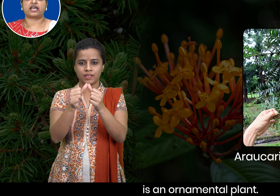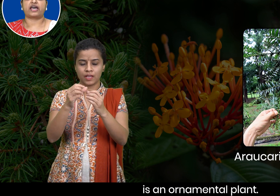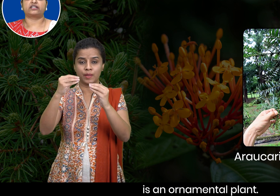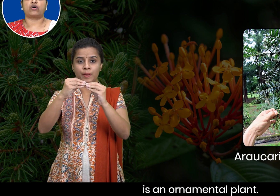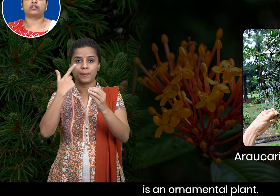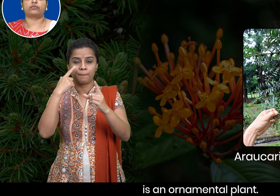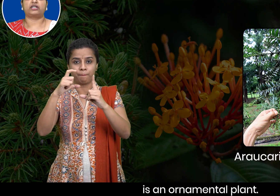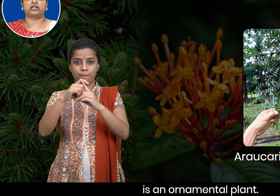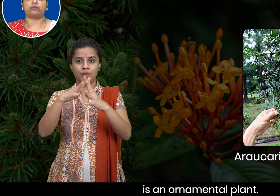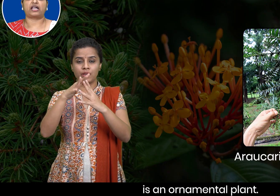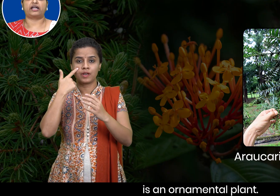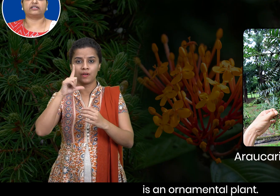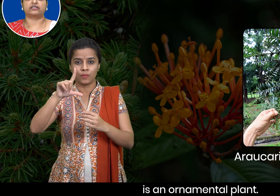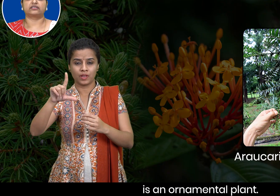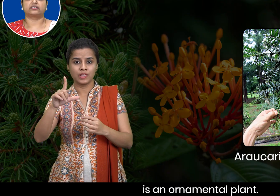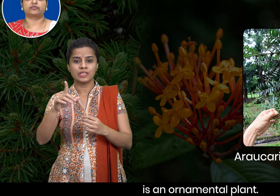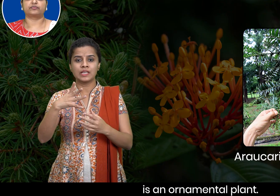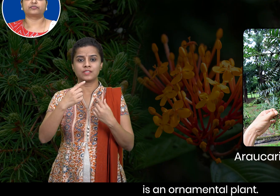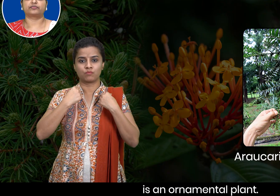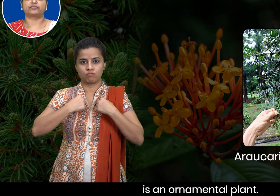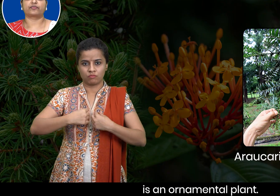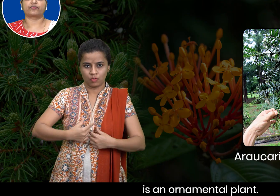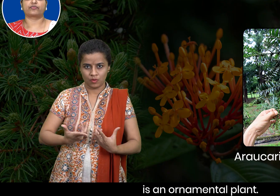is an ornamental plant.